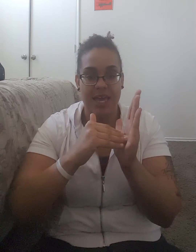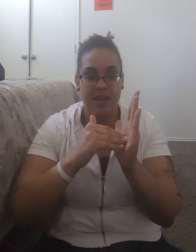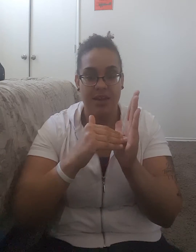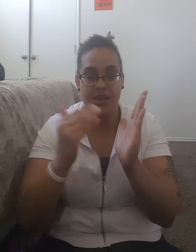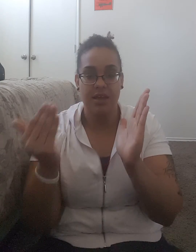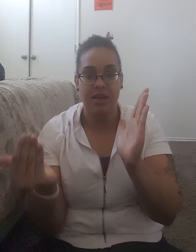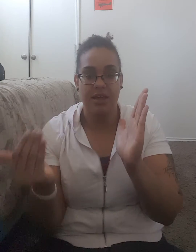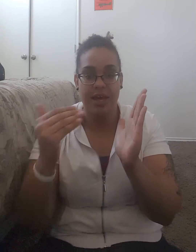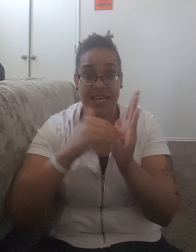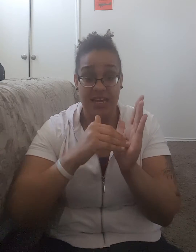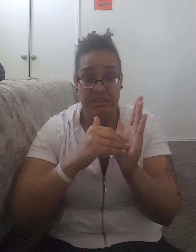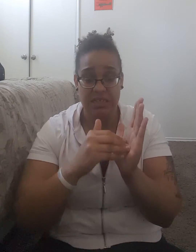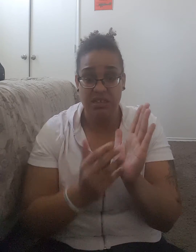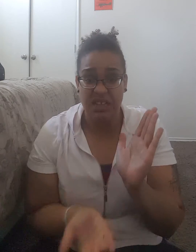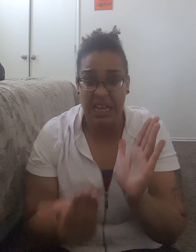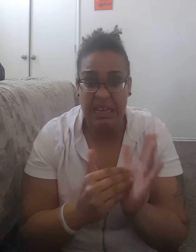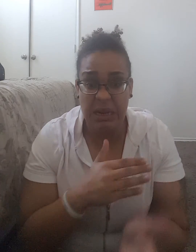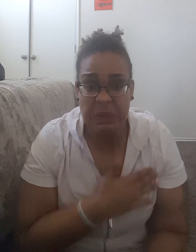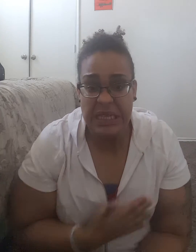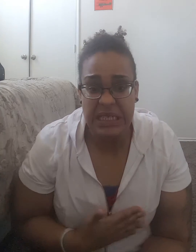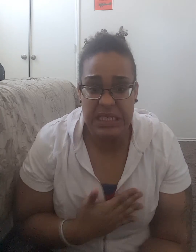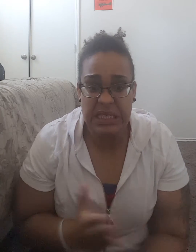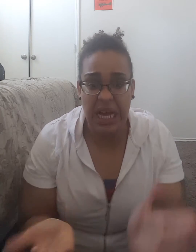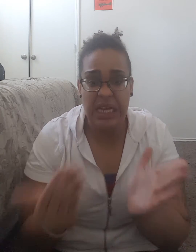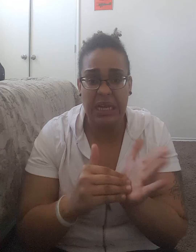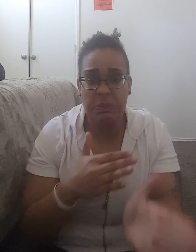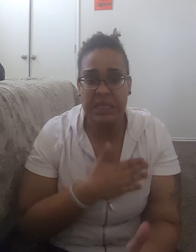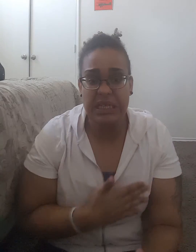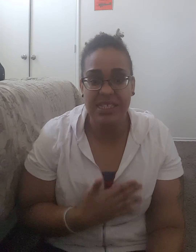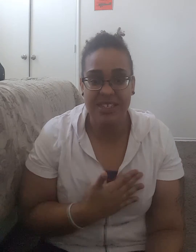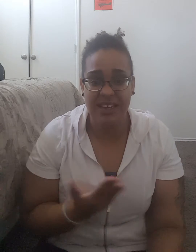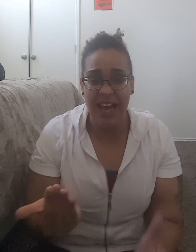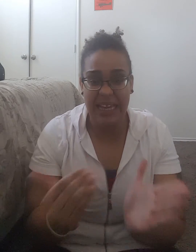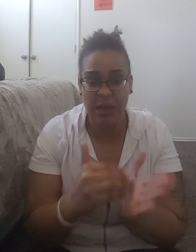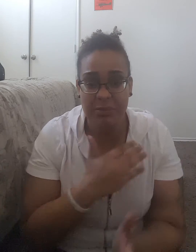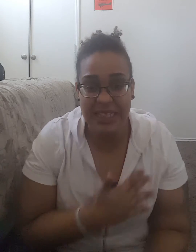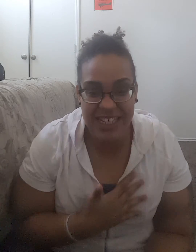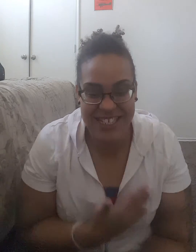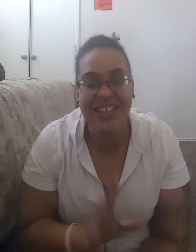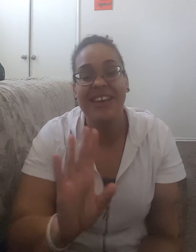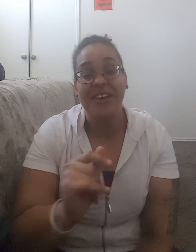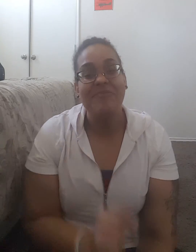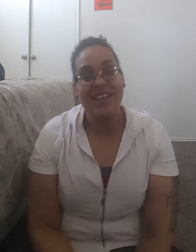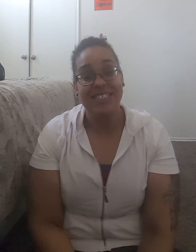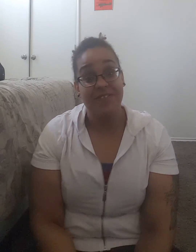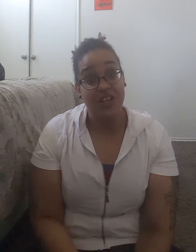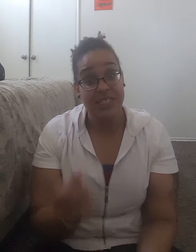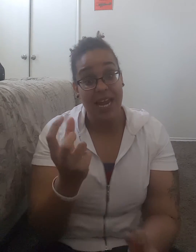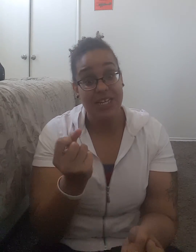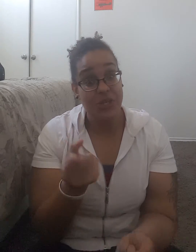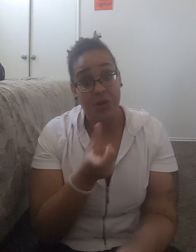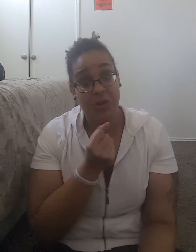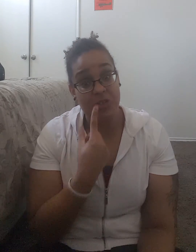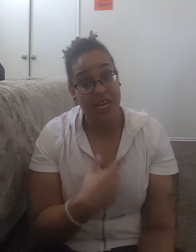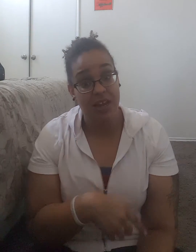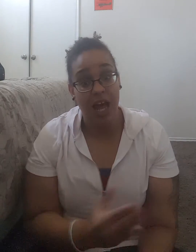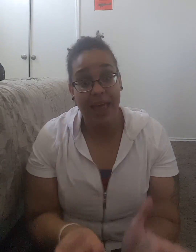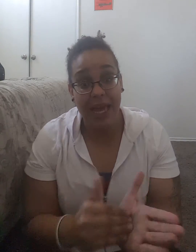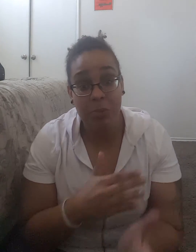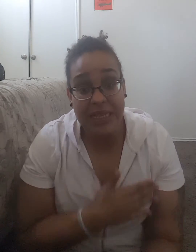again, again. Like, again, please, again, please, again, please. Means if they're signing to you and you don't understand, again,